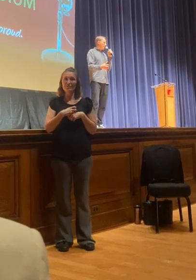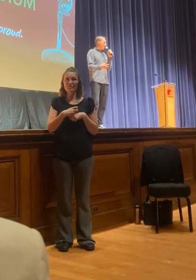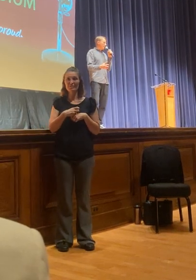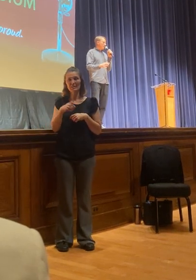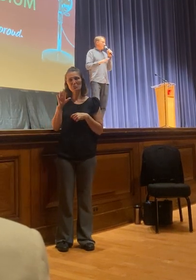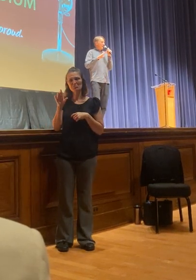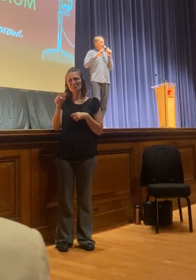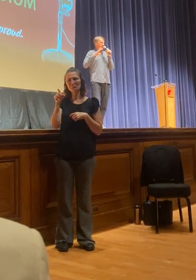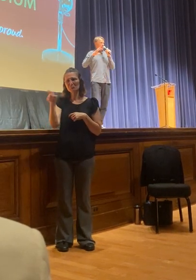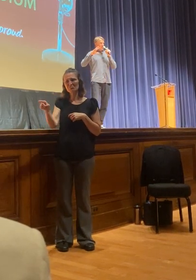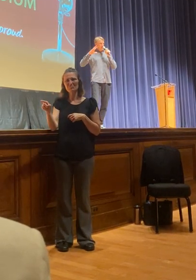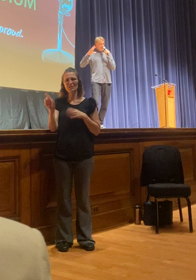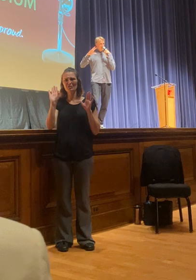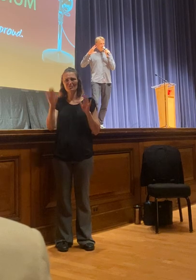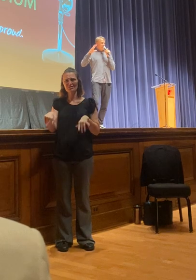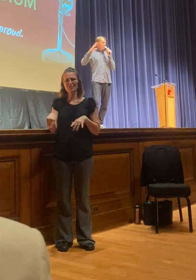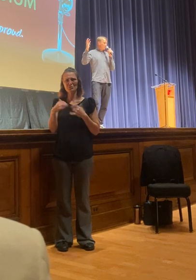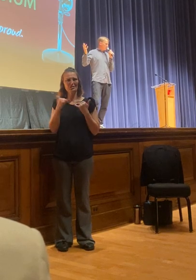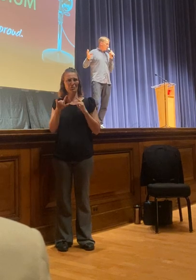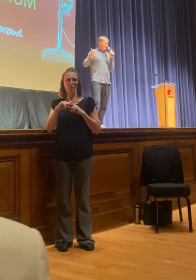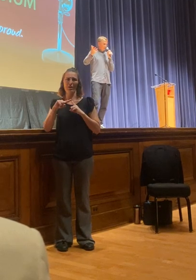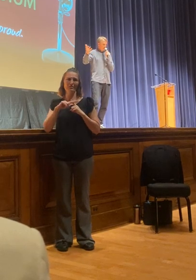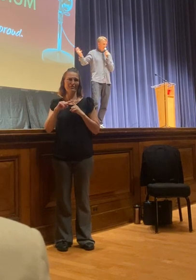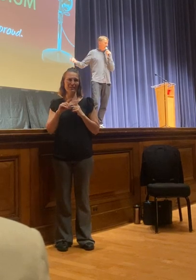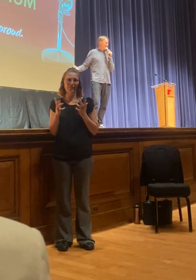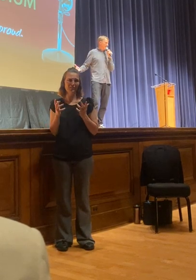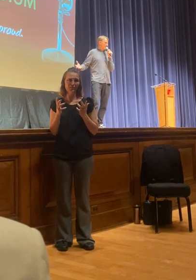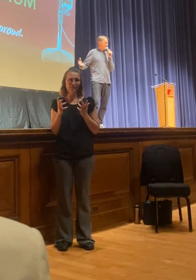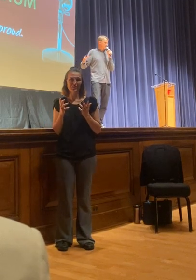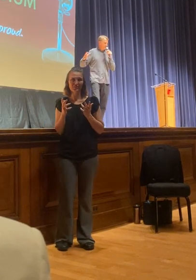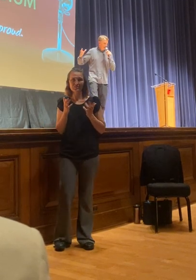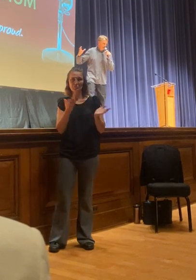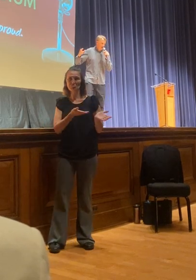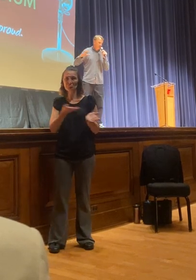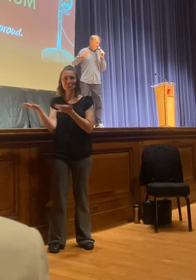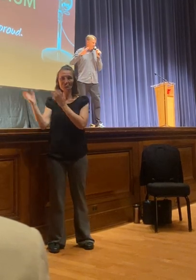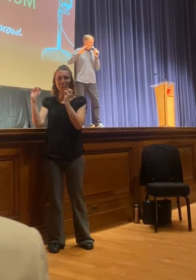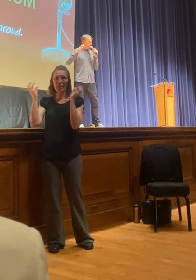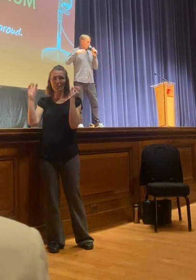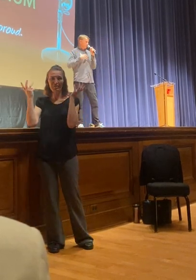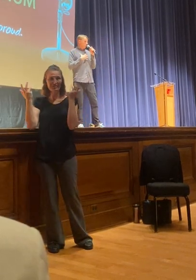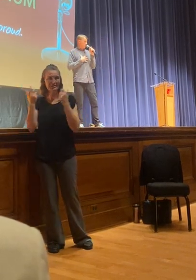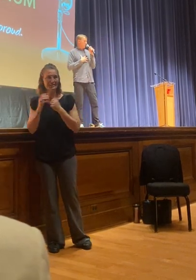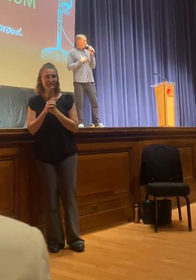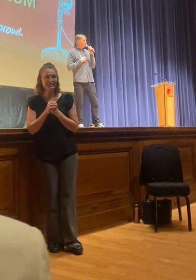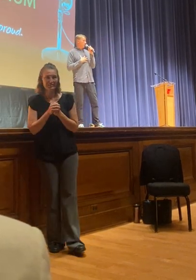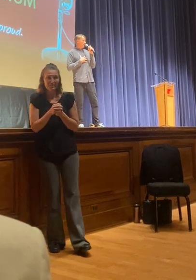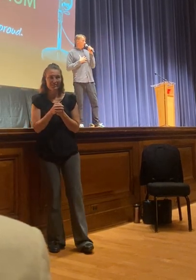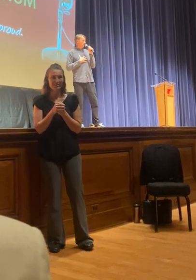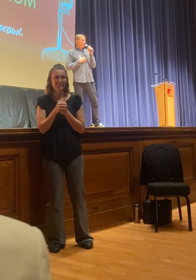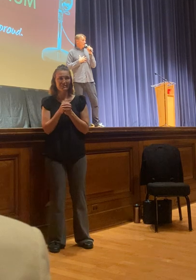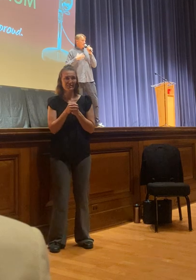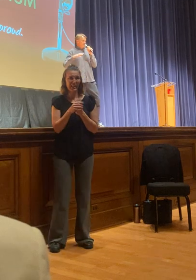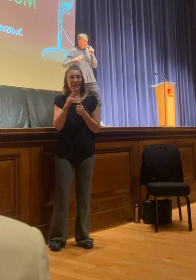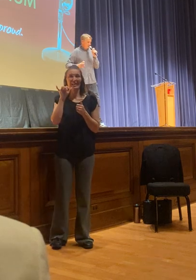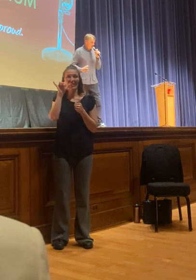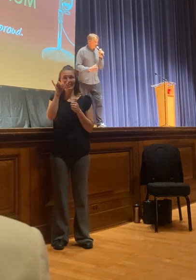attitude about it, and when he, he got taken away in an ambulance, and this is, this will stay with me forever,